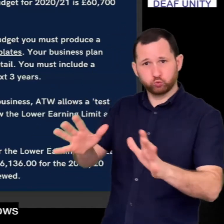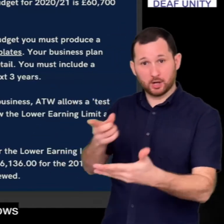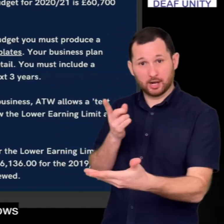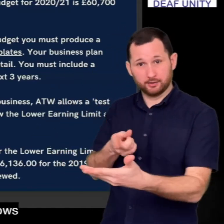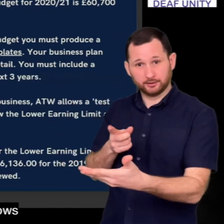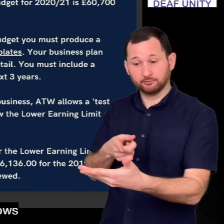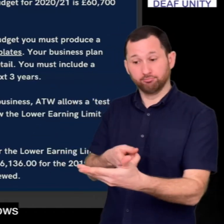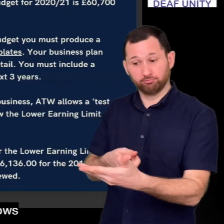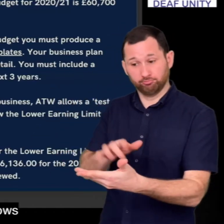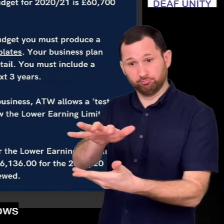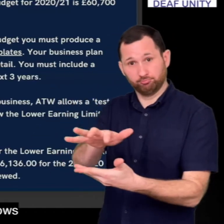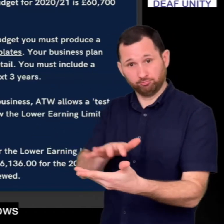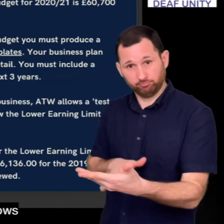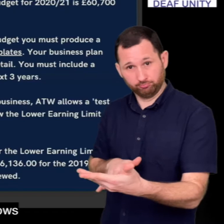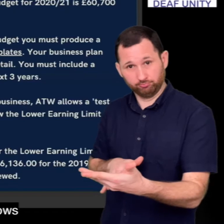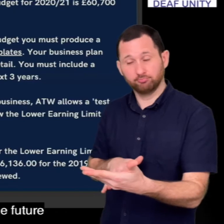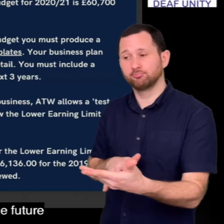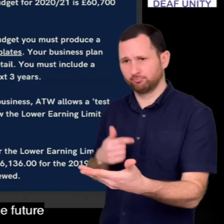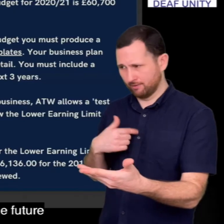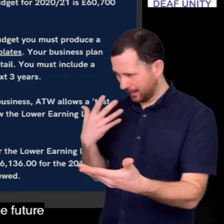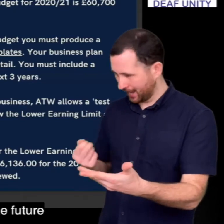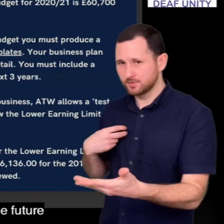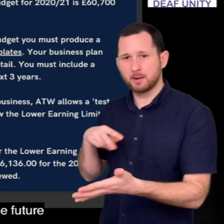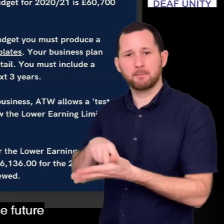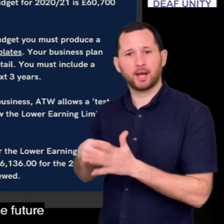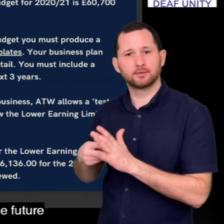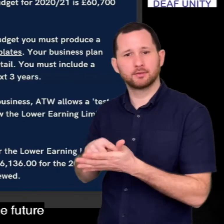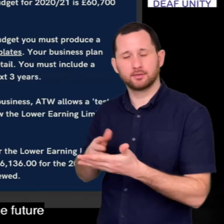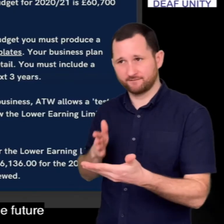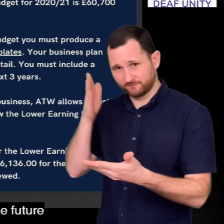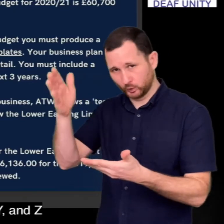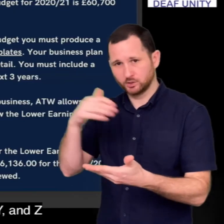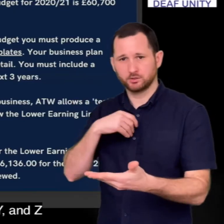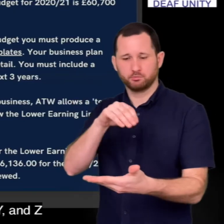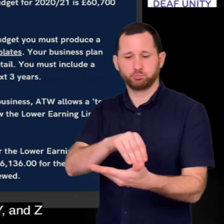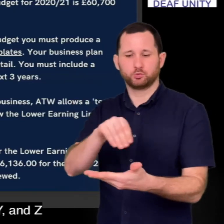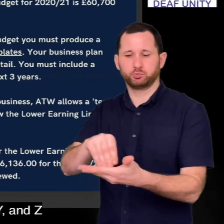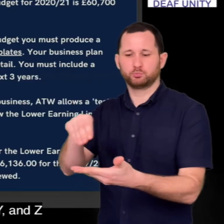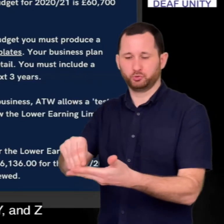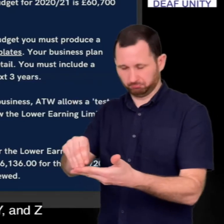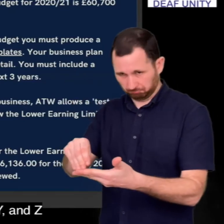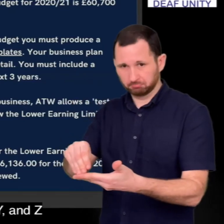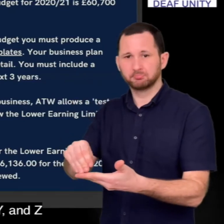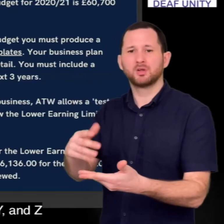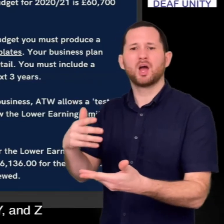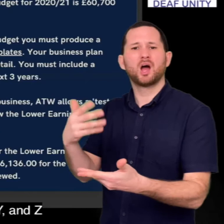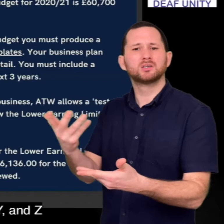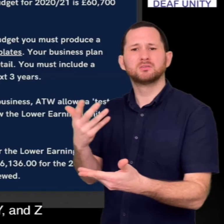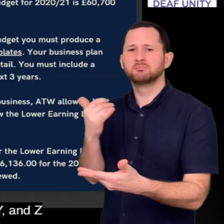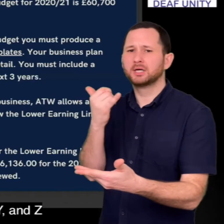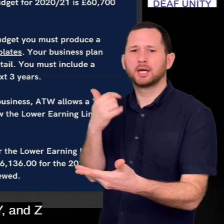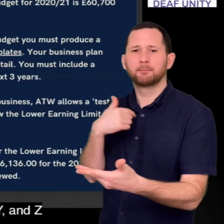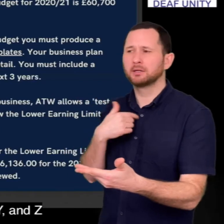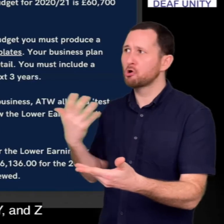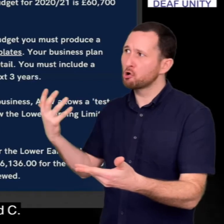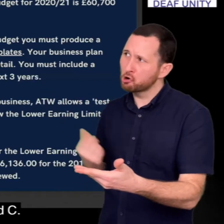but like I said, it just shows that you're thinking about the future, and, you know, if I do X,